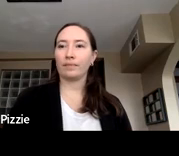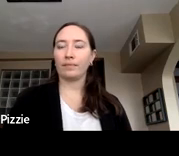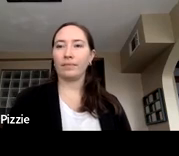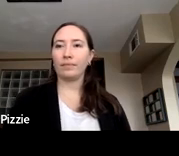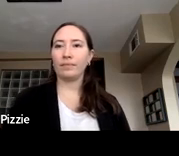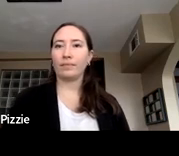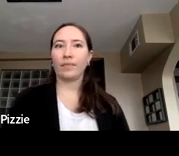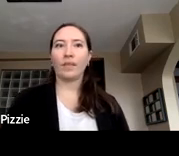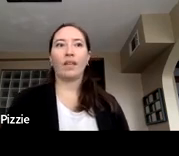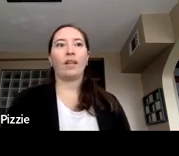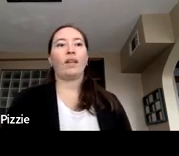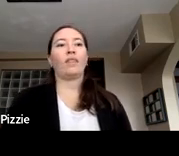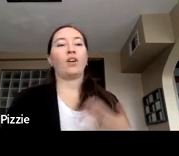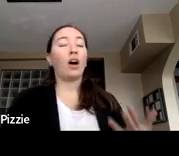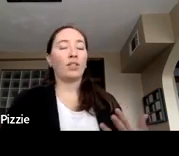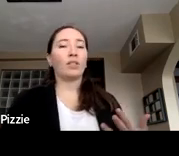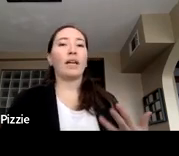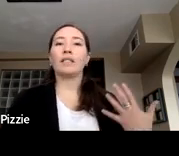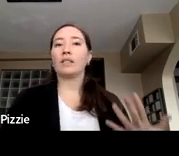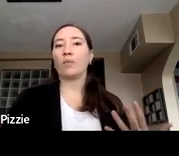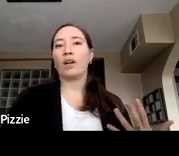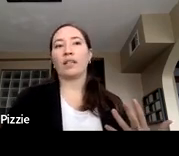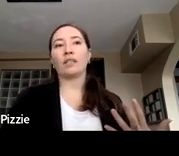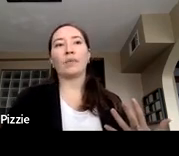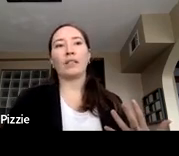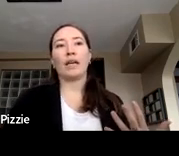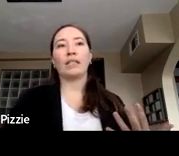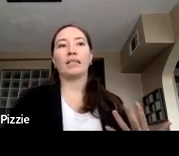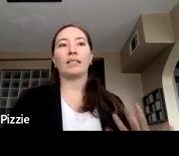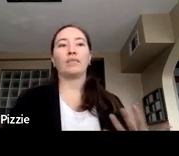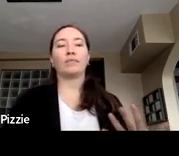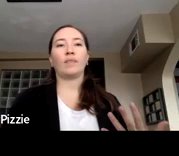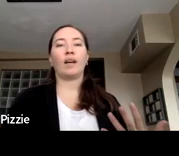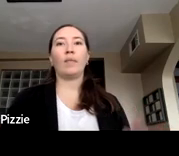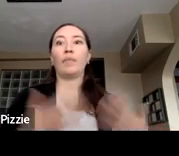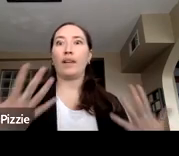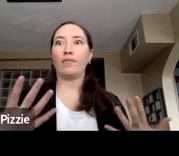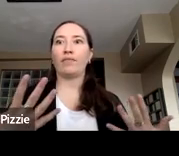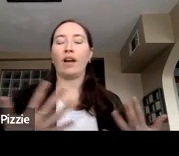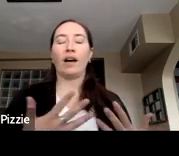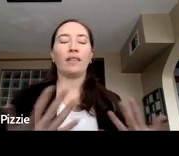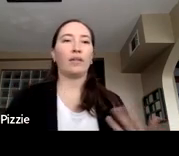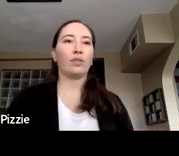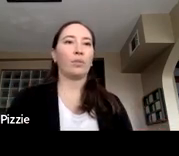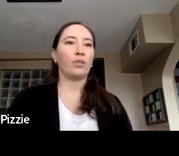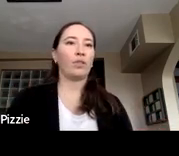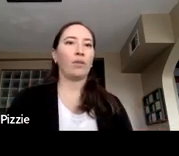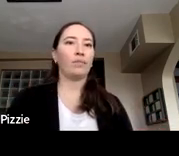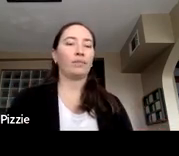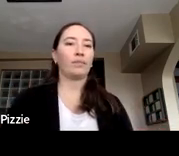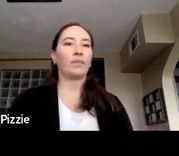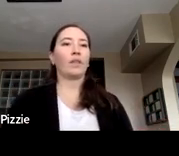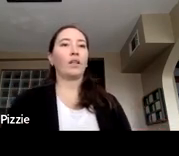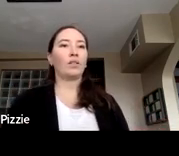There are also slides summarizing this process that I will distribute to you